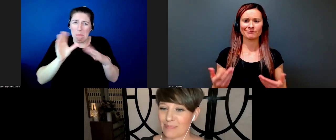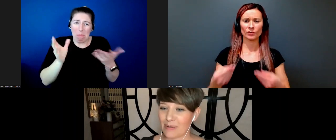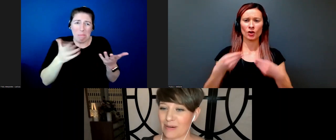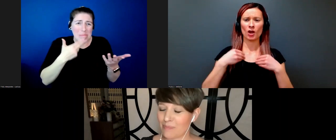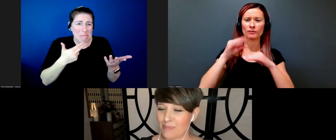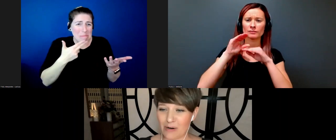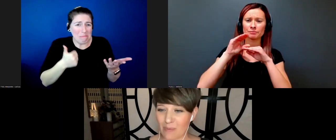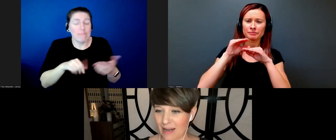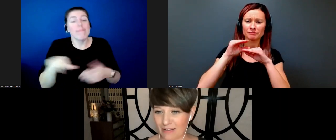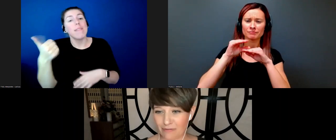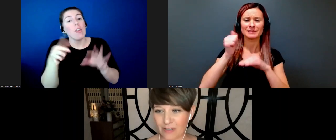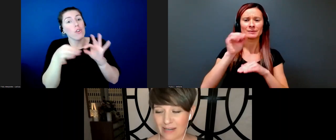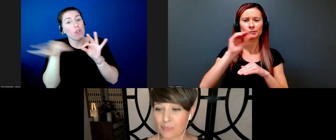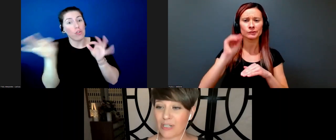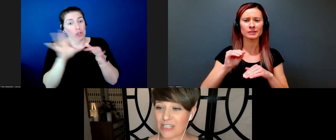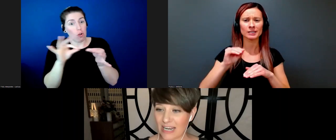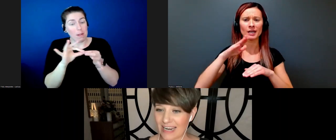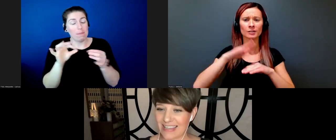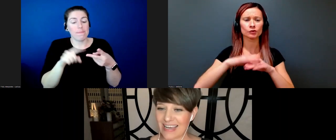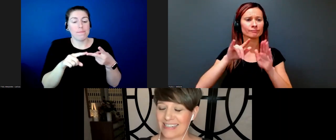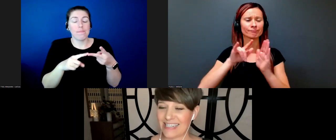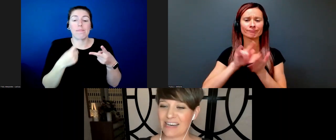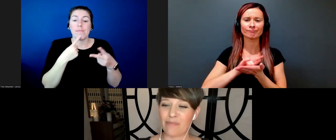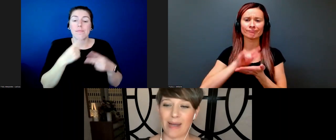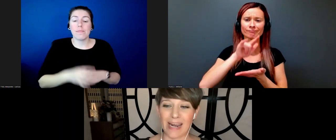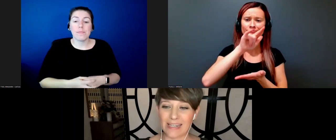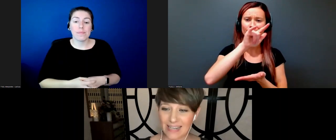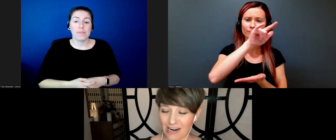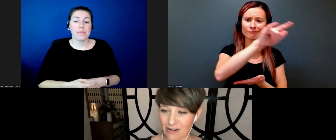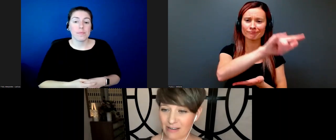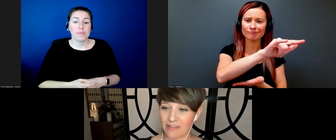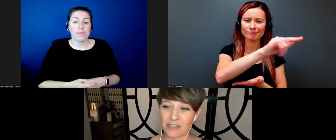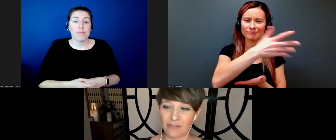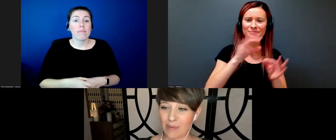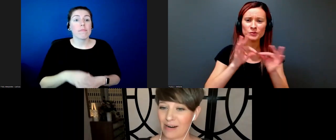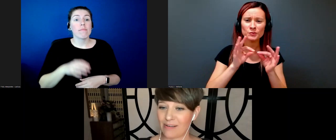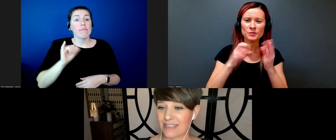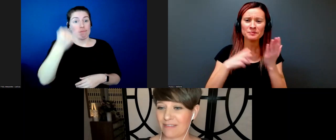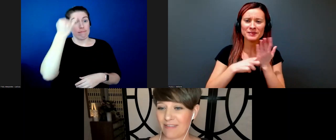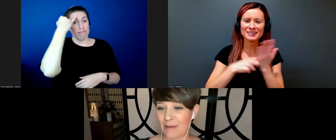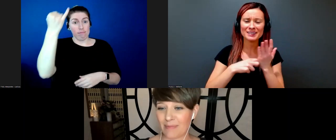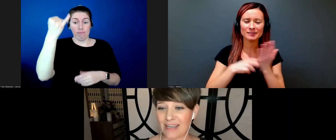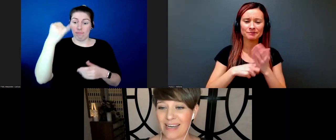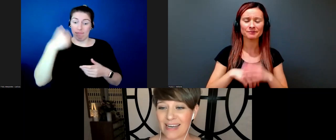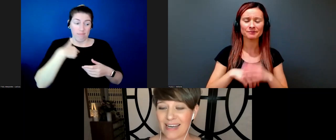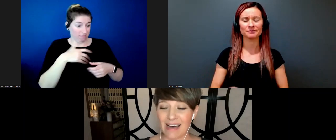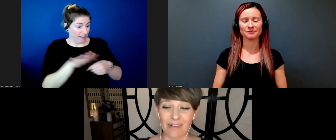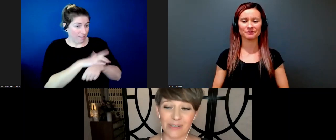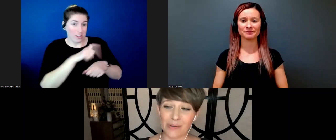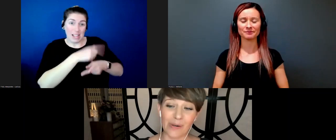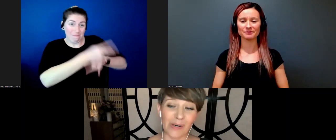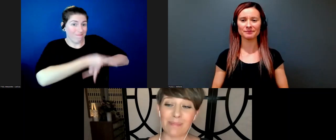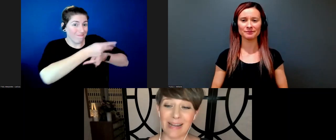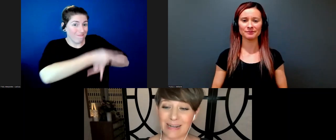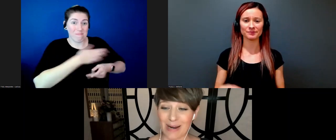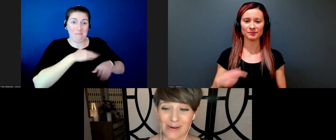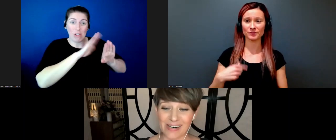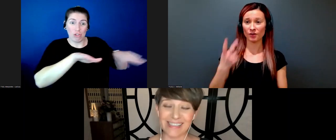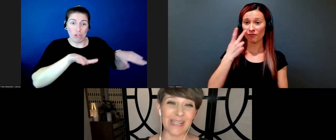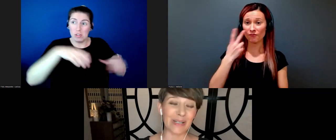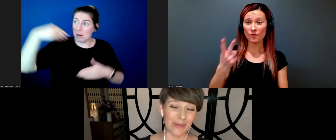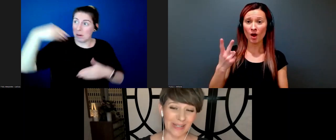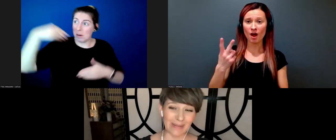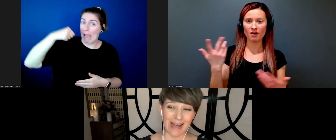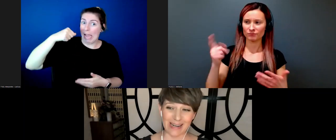comment about, while fully appreciating the idea of paid caregivers for parents and family, I've also heard many